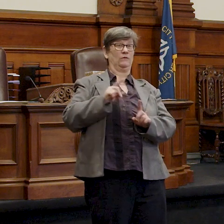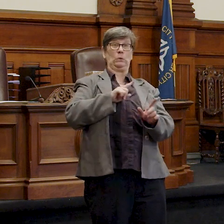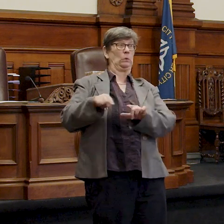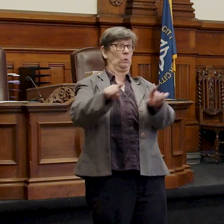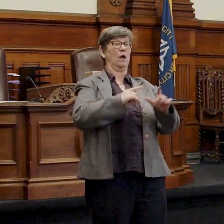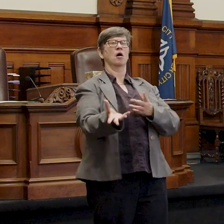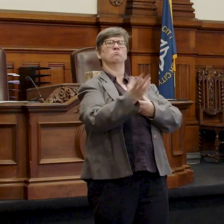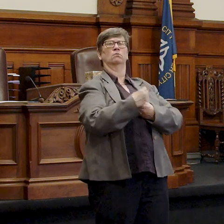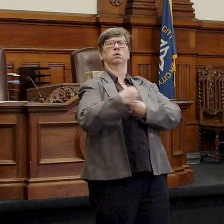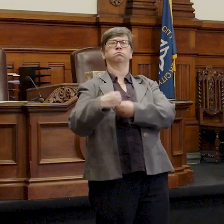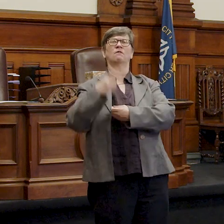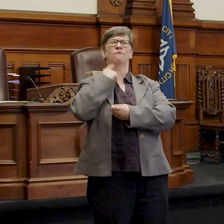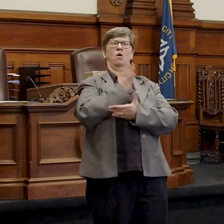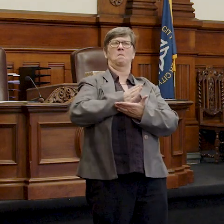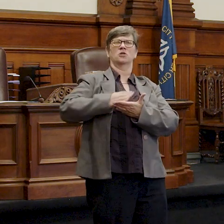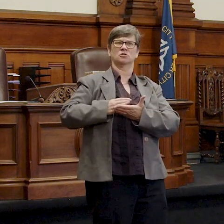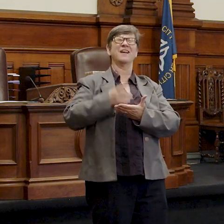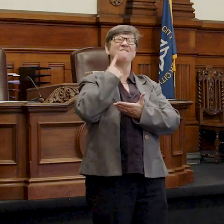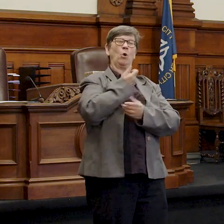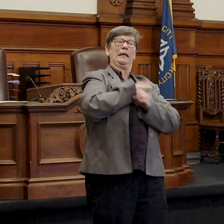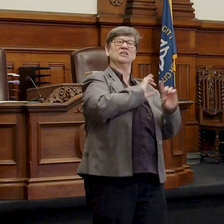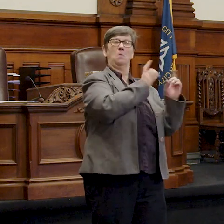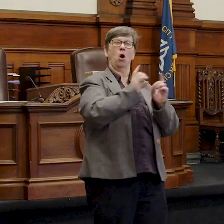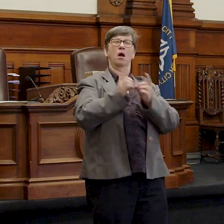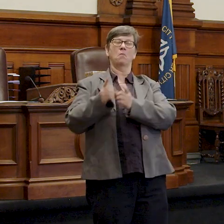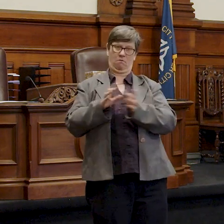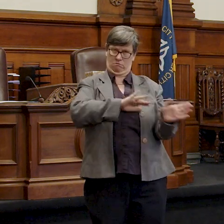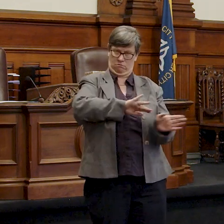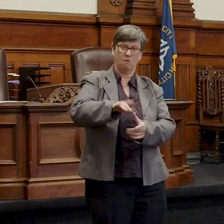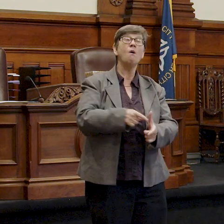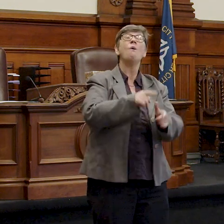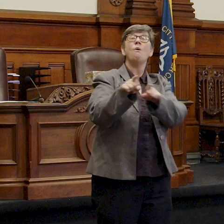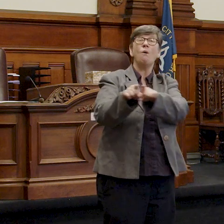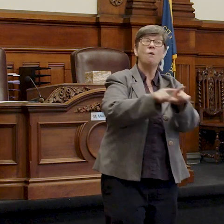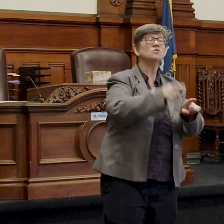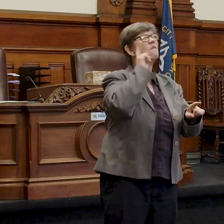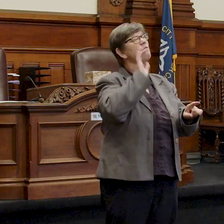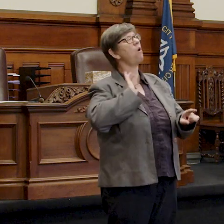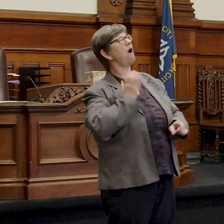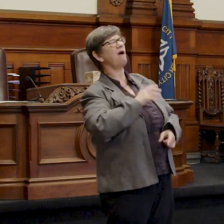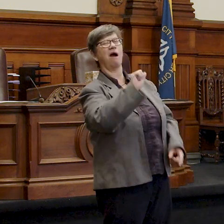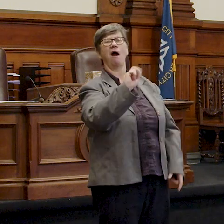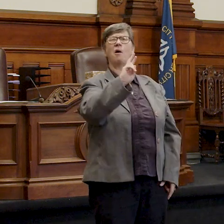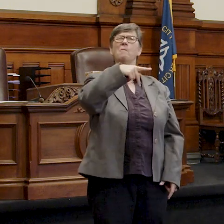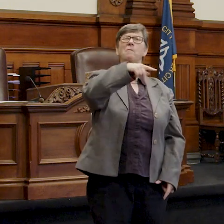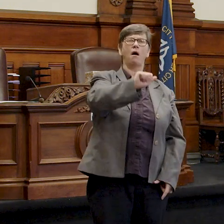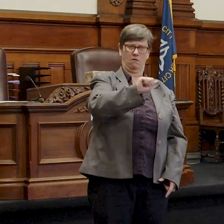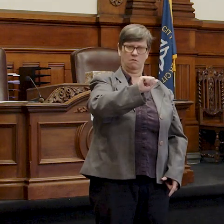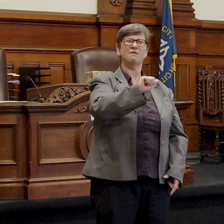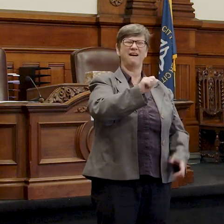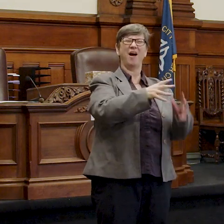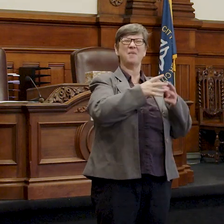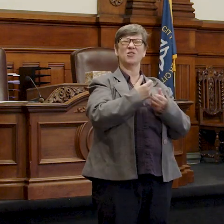departmental budgets. We held a similar round of input sessions to craft the agenda for our ARPA allocation. And our commitment